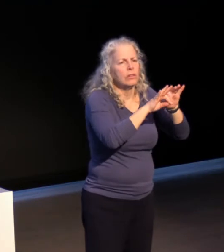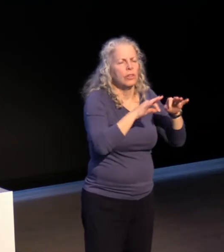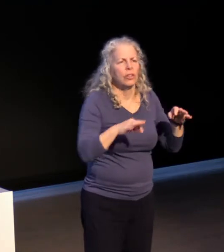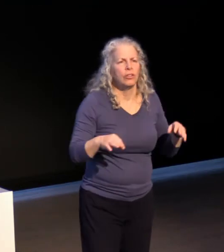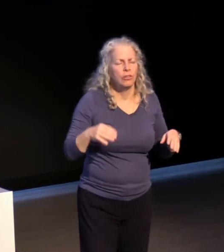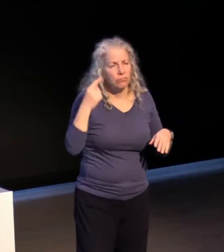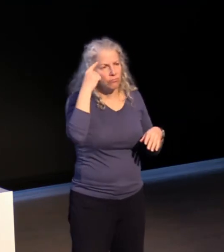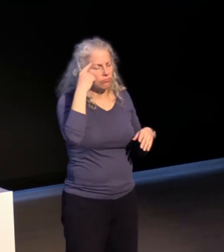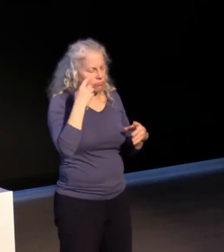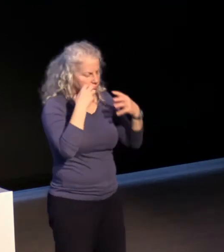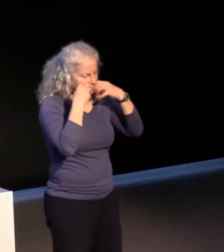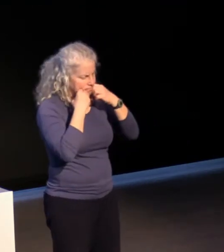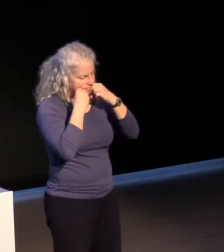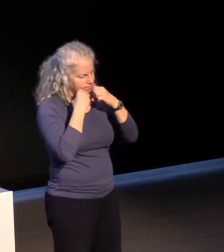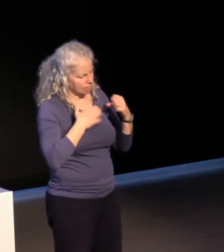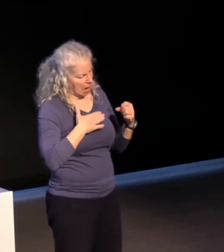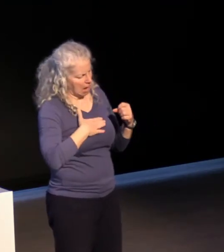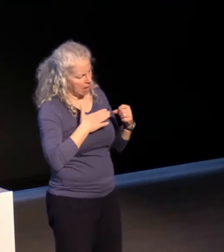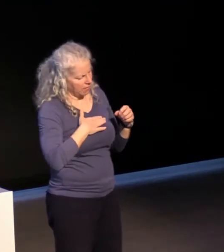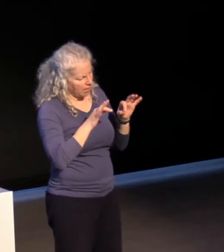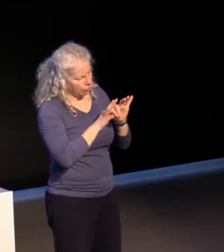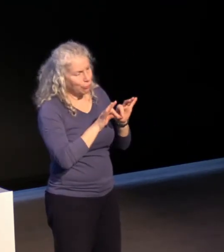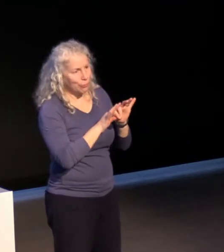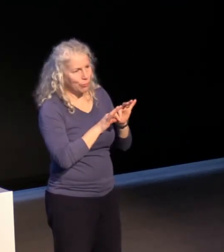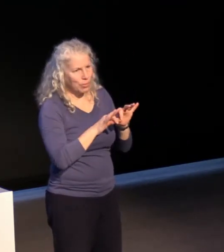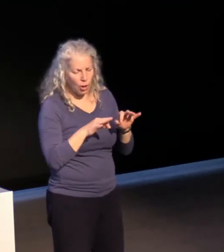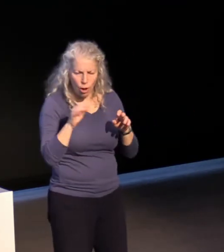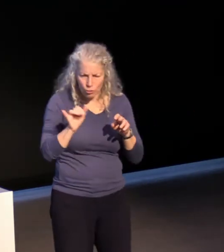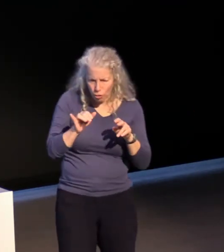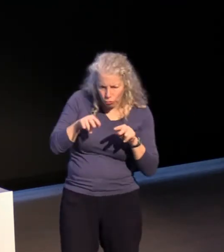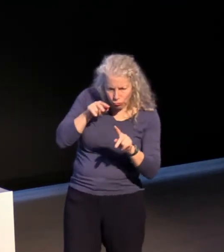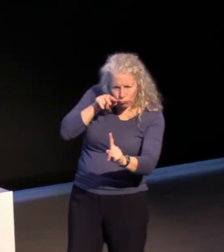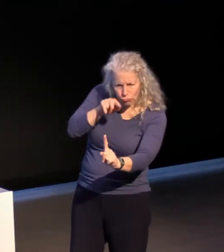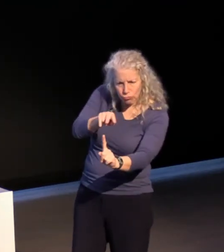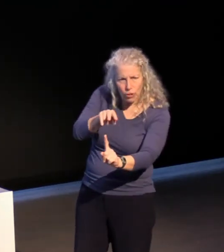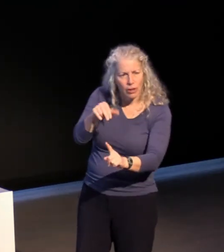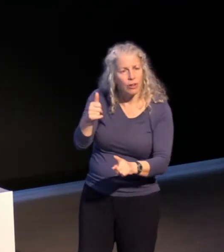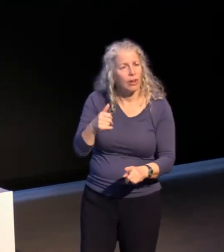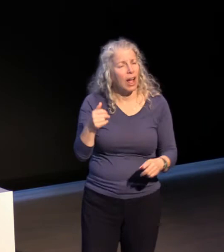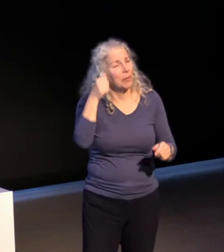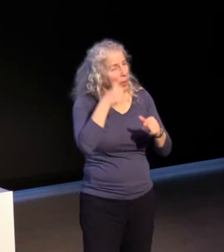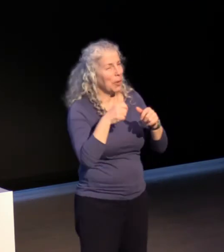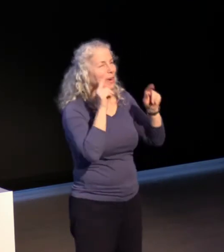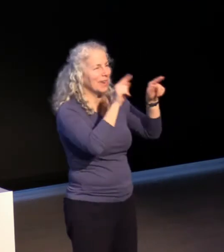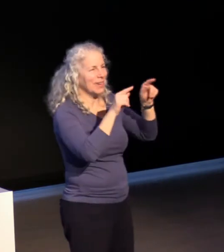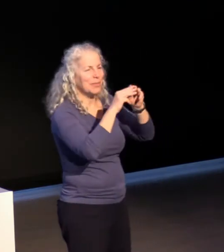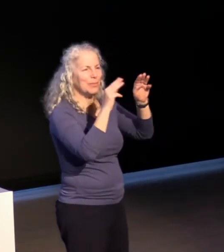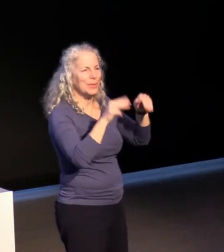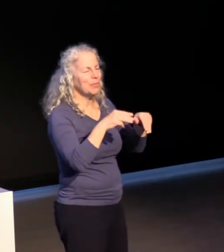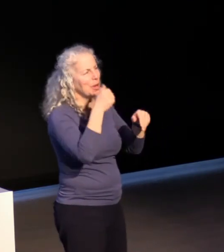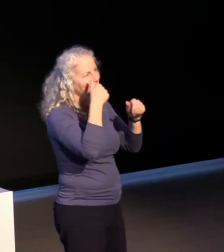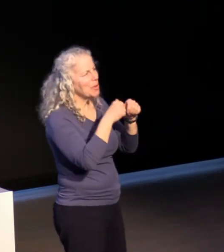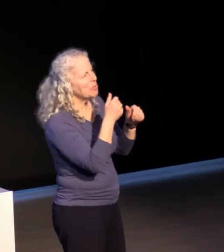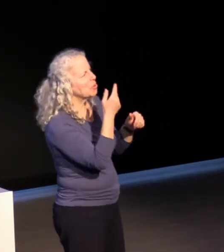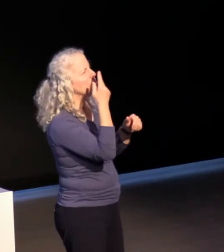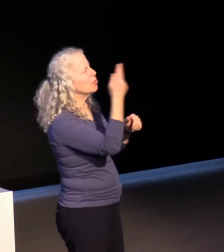you. I was at a museum once, walking with a conservator or a technician, and we passed a series of Apache musical